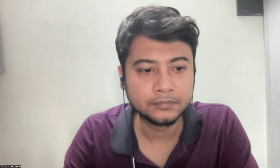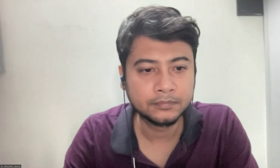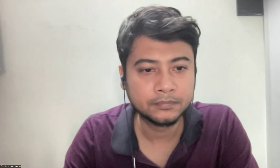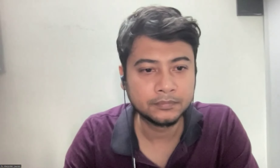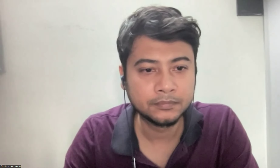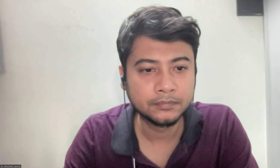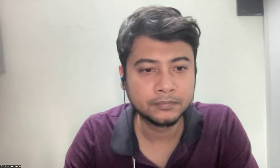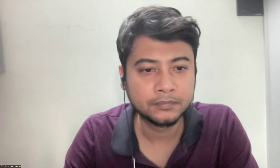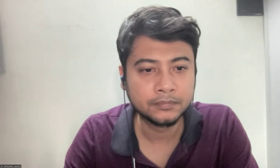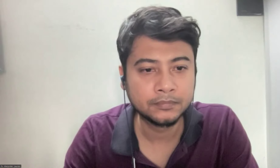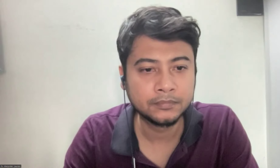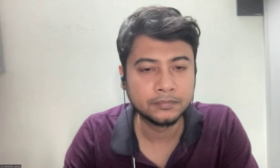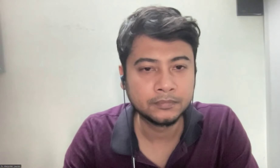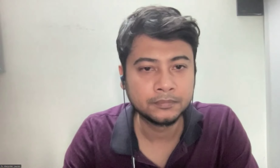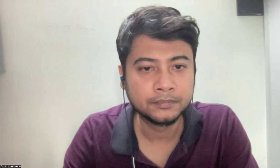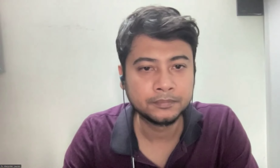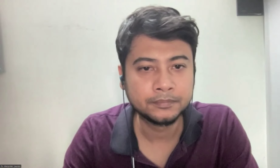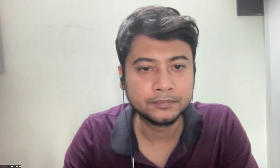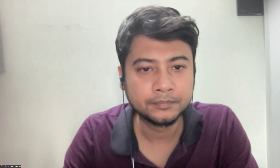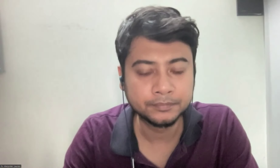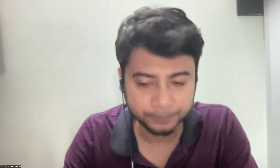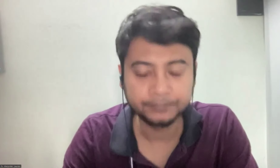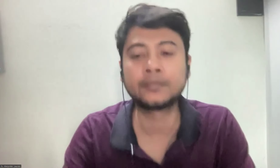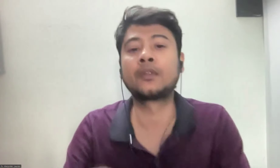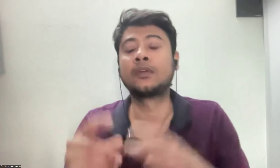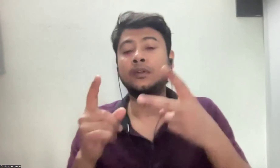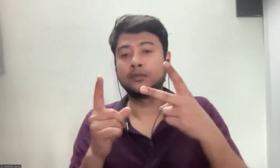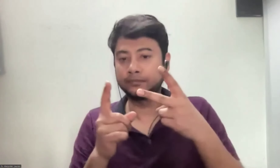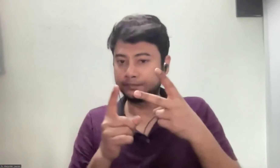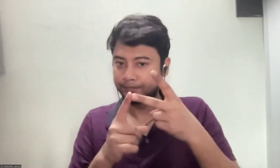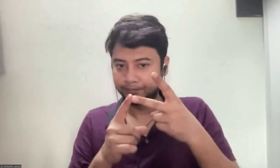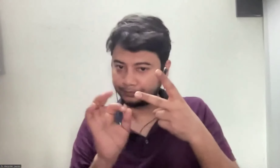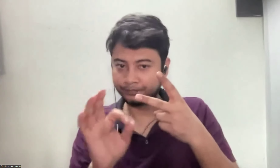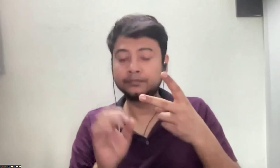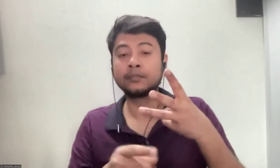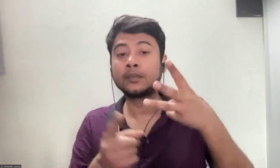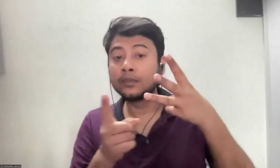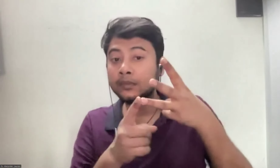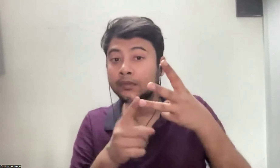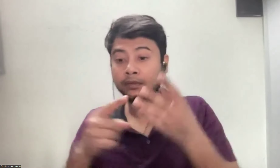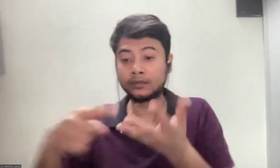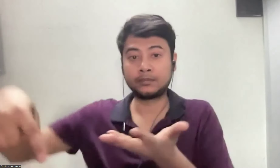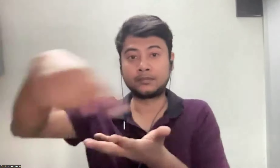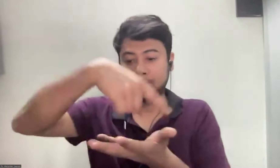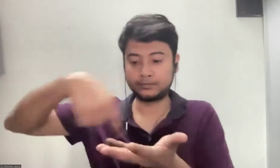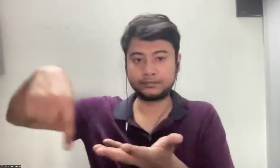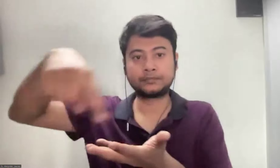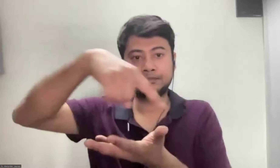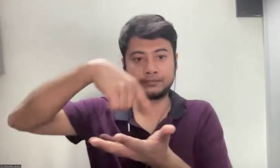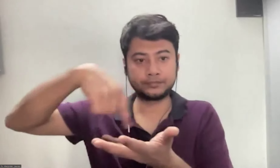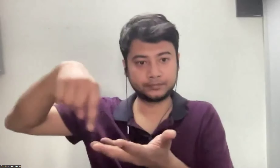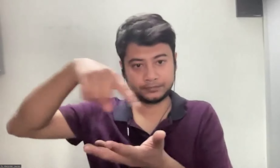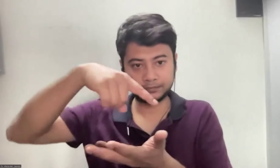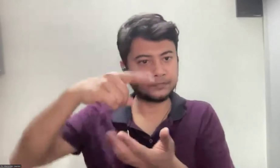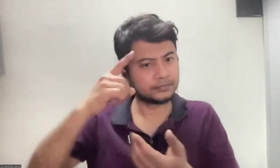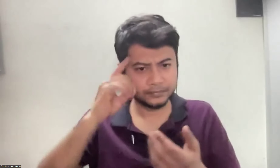Okay, so now we move on to the next important things. What do we require actually for the puja? So we have done, we kept